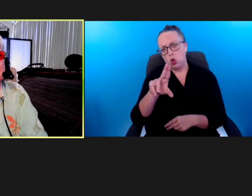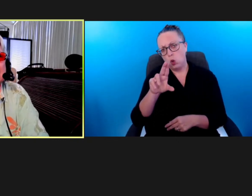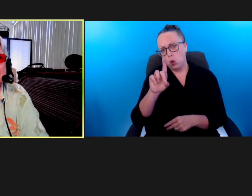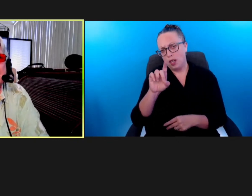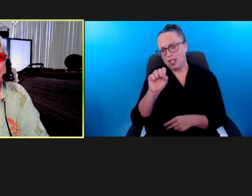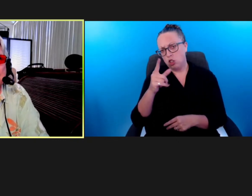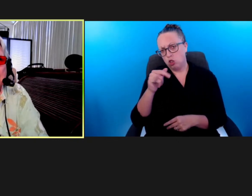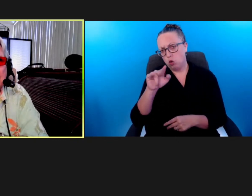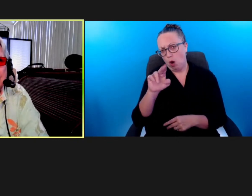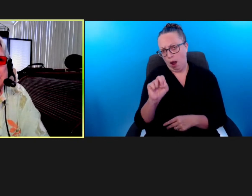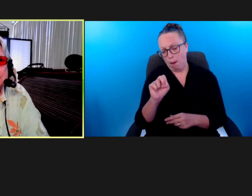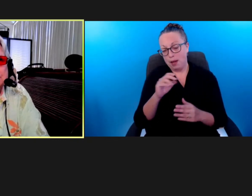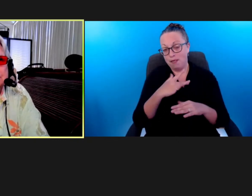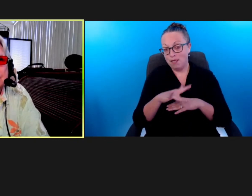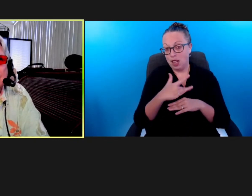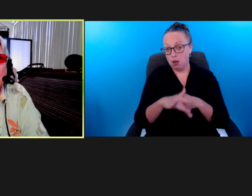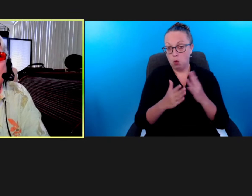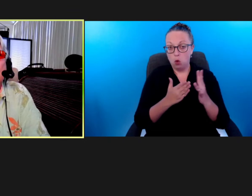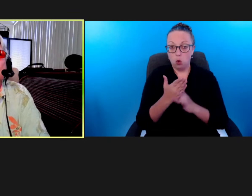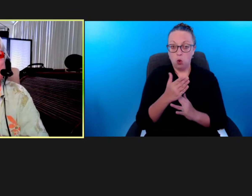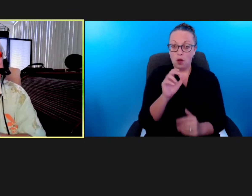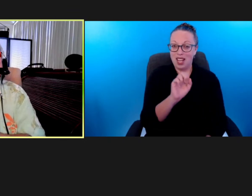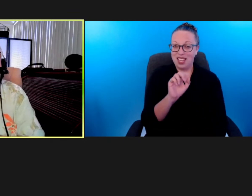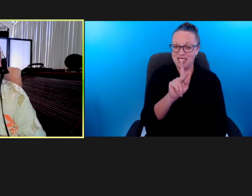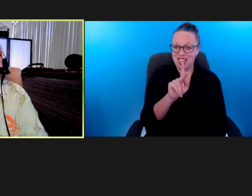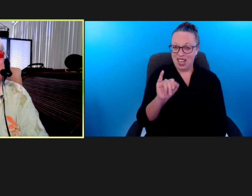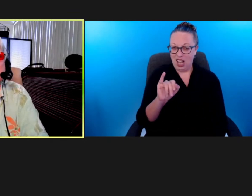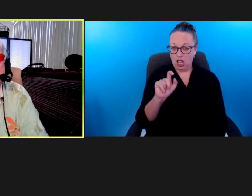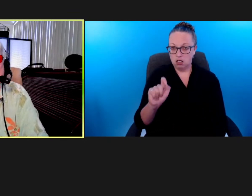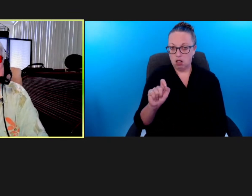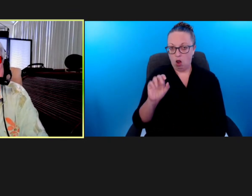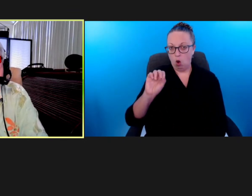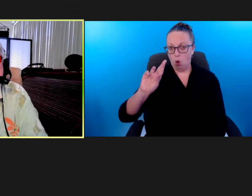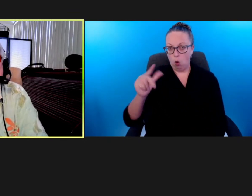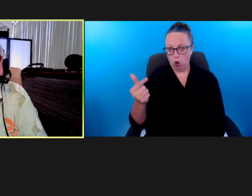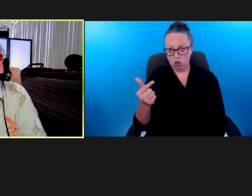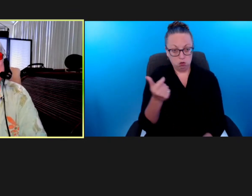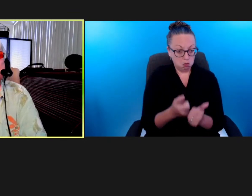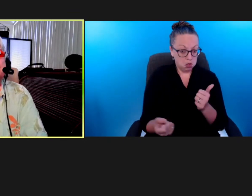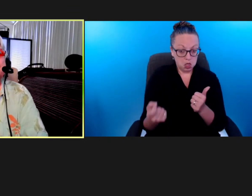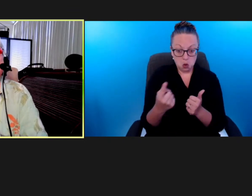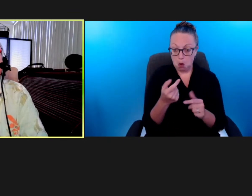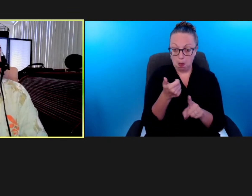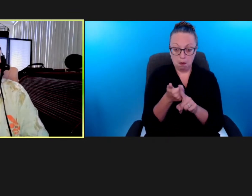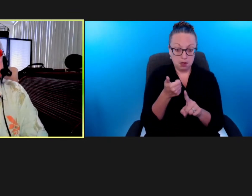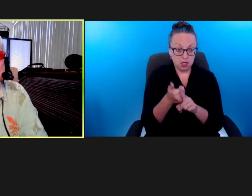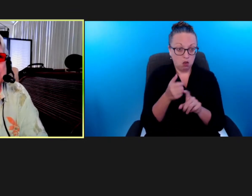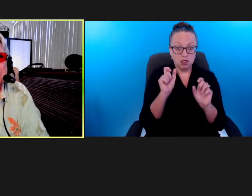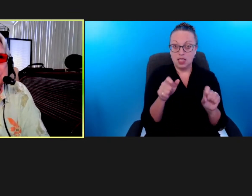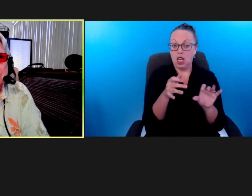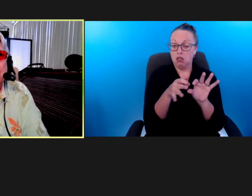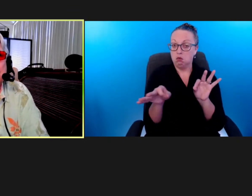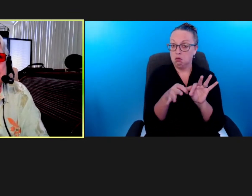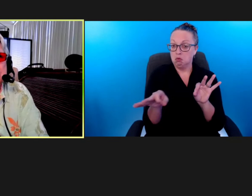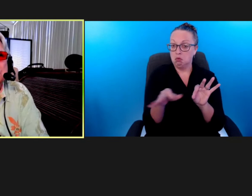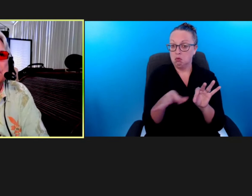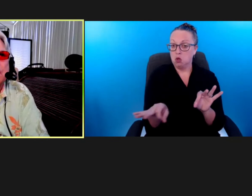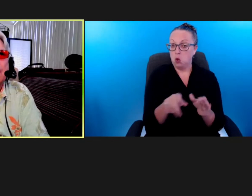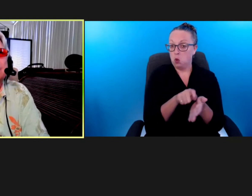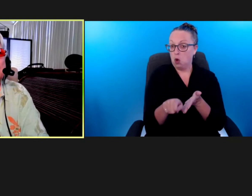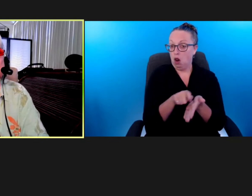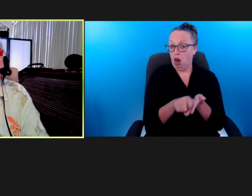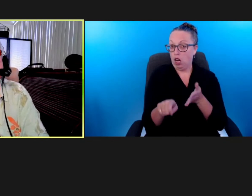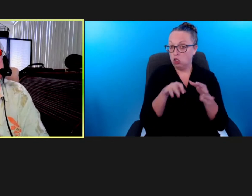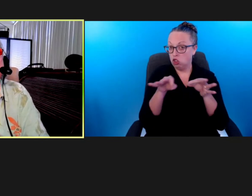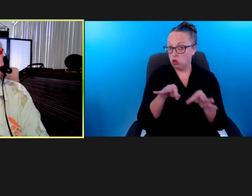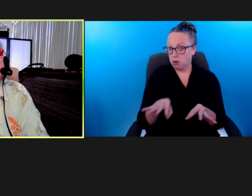ski.org. It offers anyone a chance to write descriptions for YouTube.